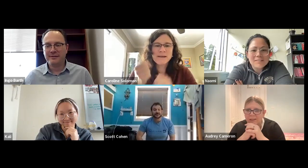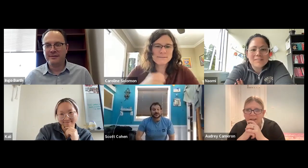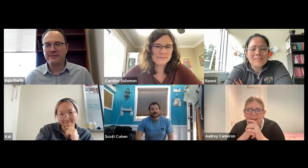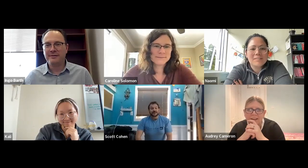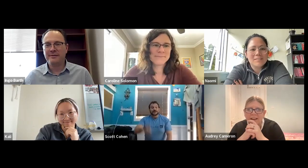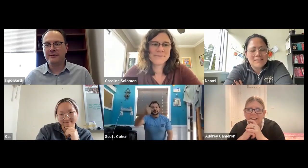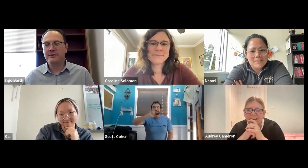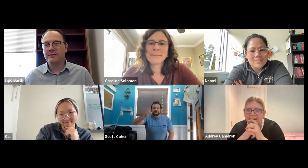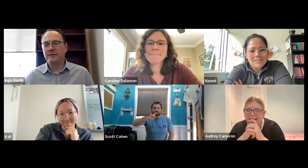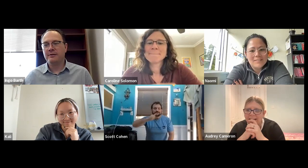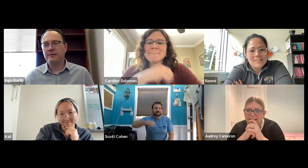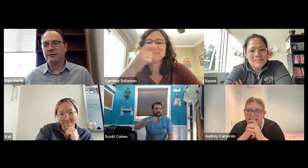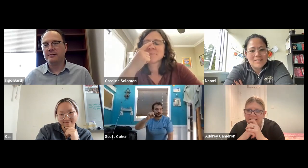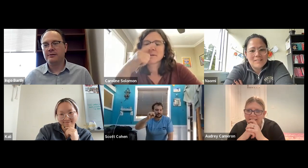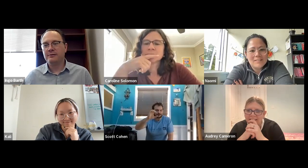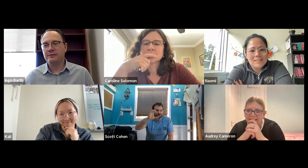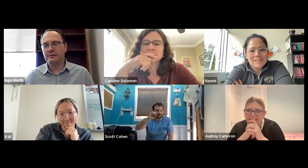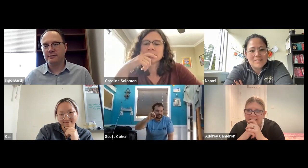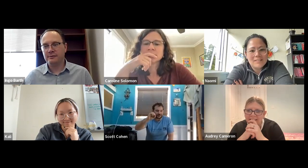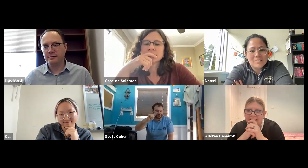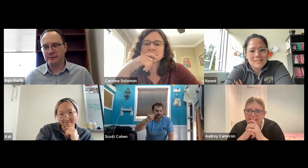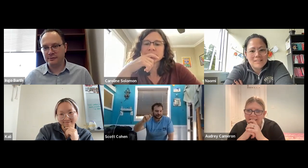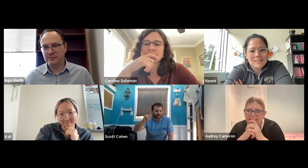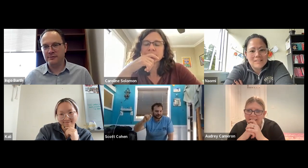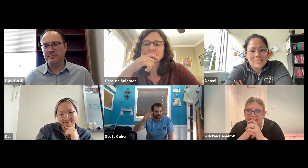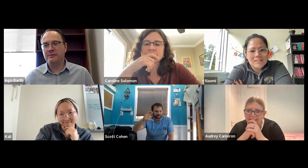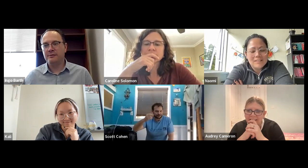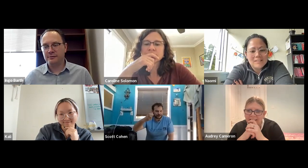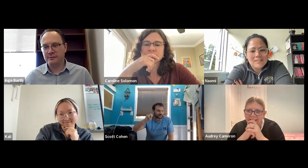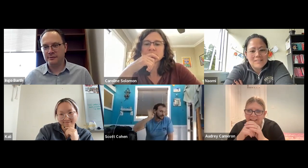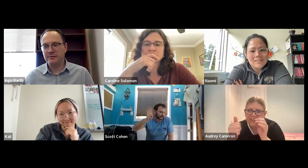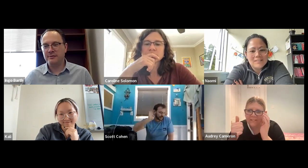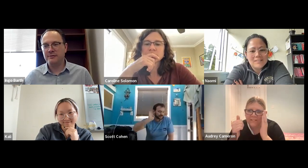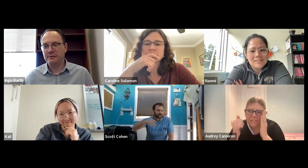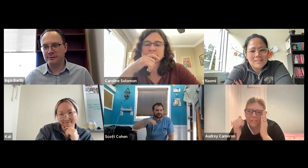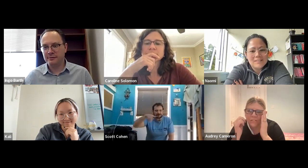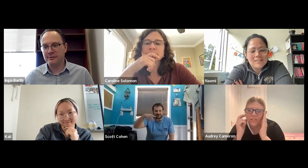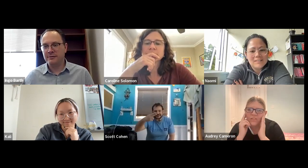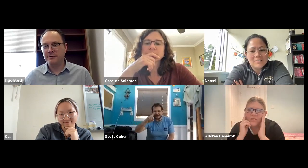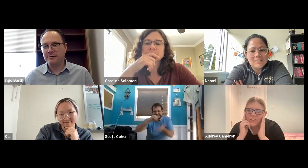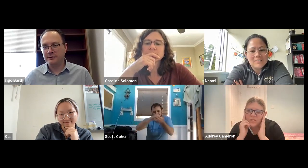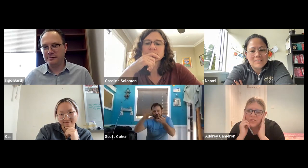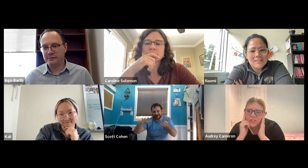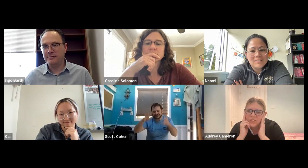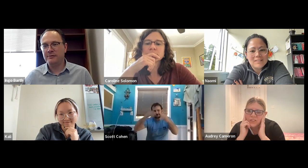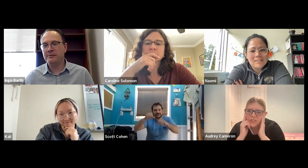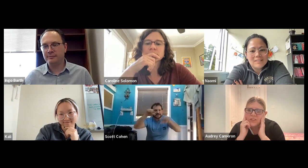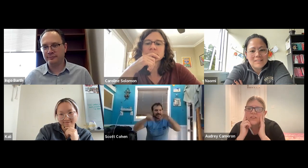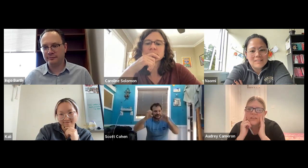Do you mind introducing yourself quickly, Scott? Sure. Hi, my name is Scott Smith. Hello. I have a PhD